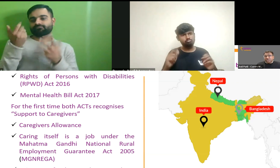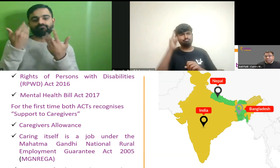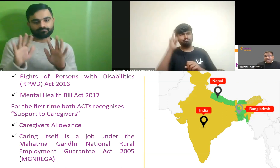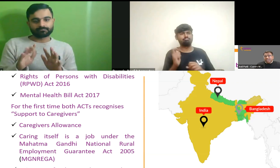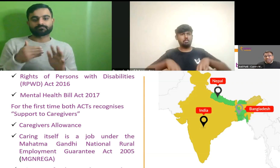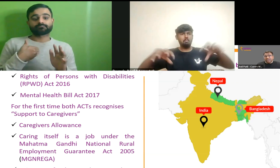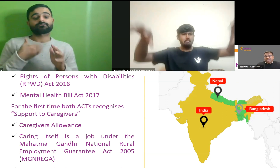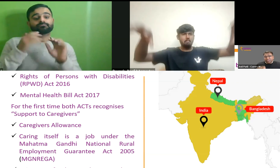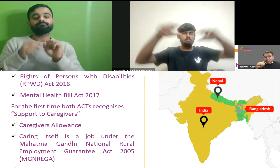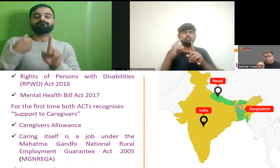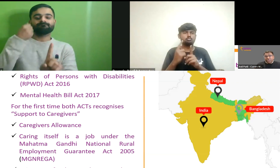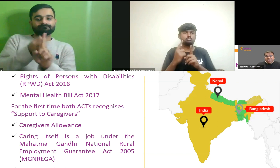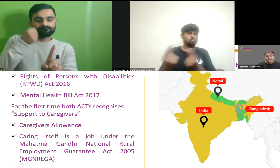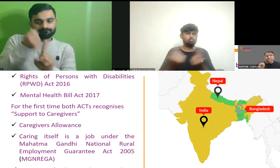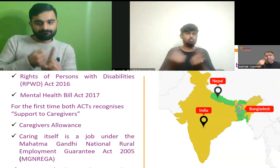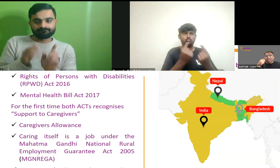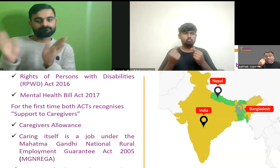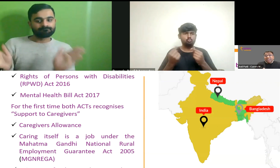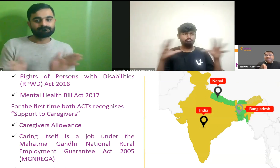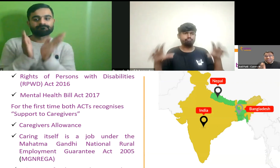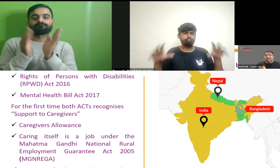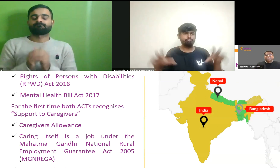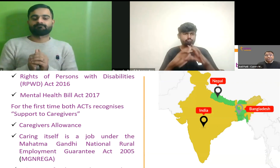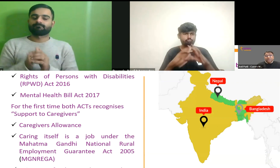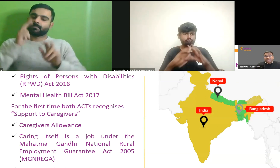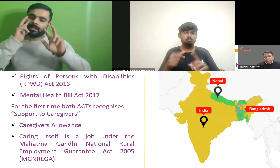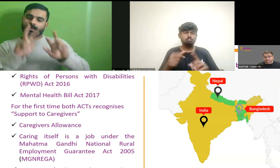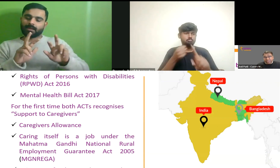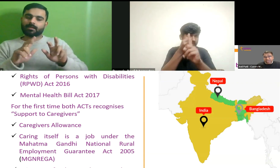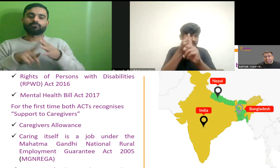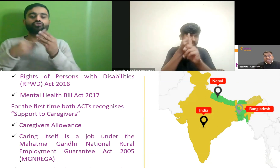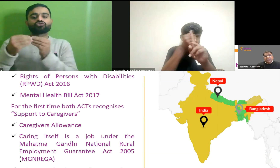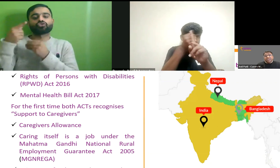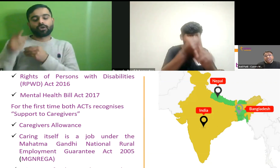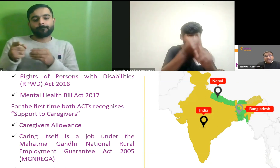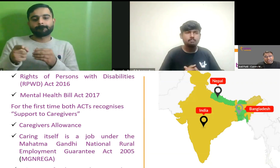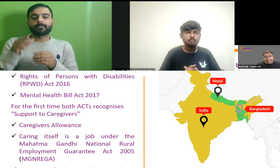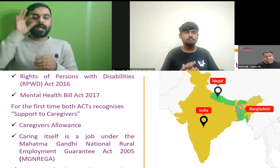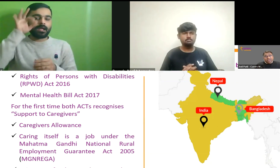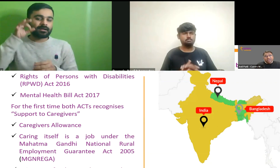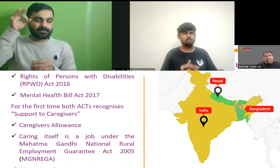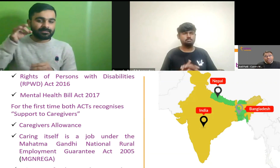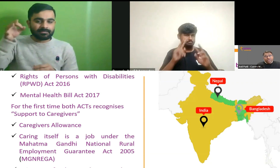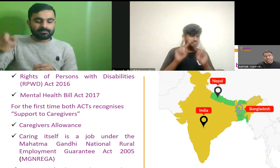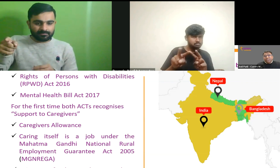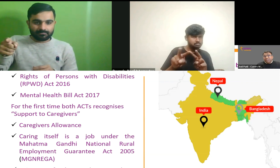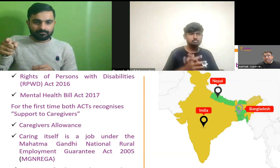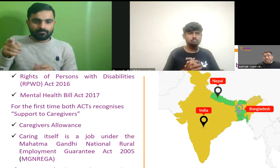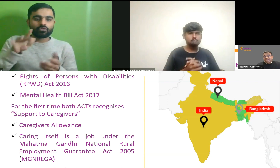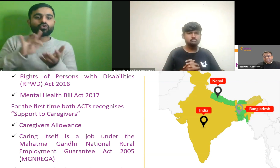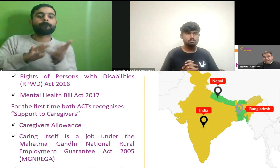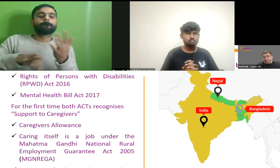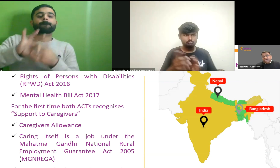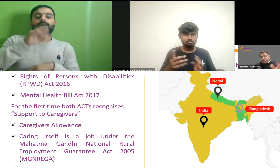we also advocated and promoting caring itself is a job under Mahatma Gandhi National Rural